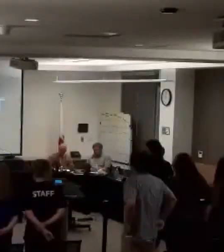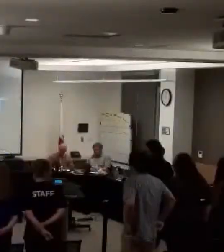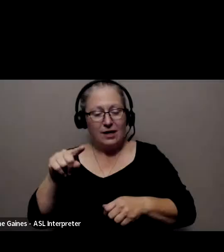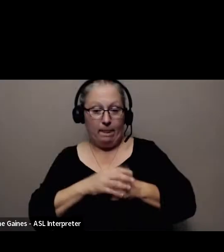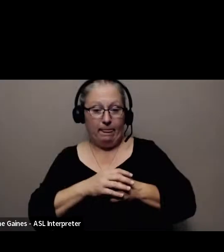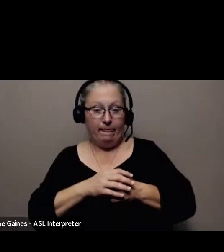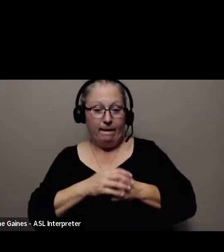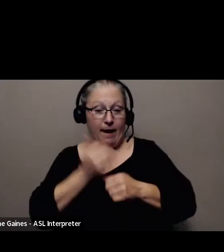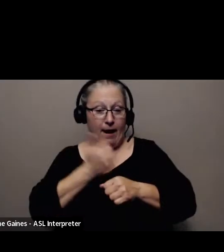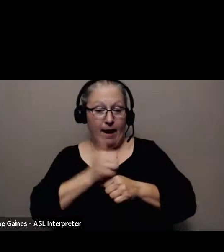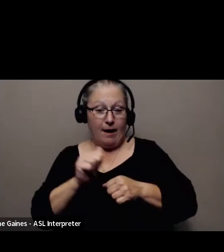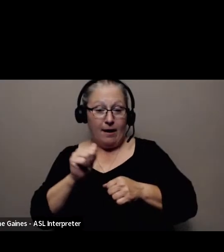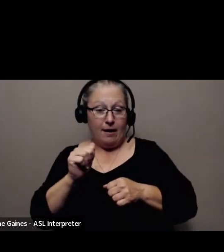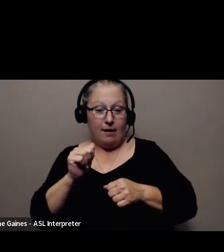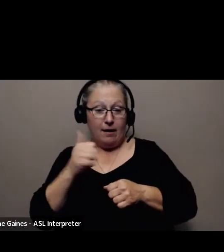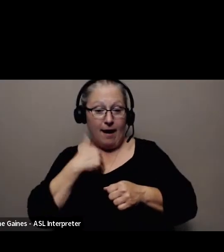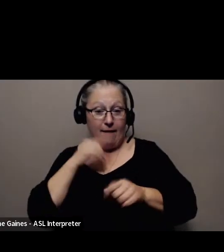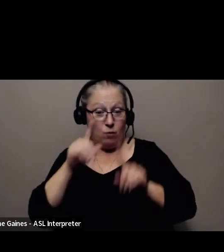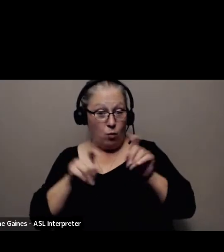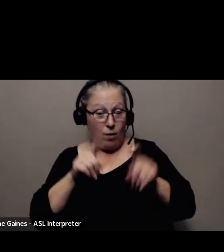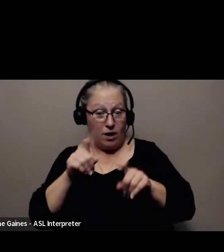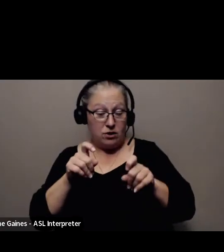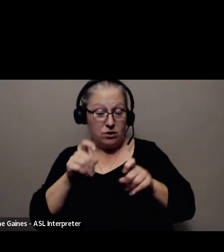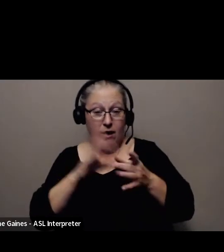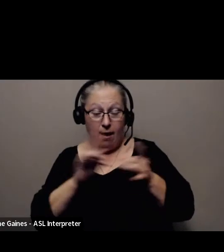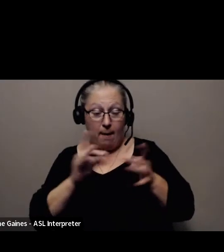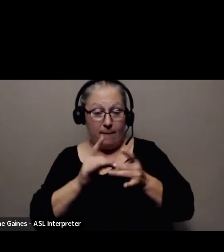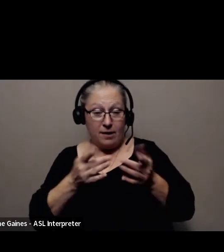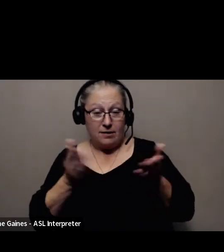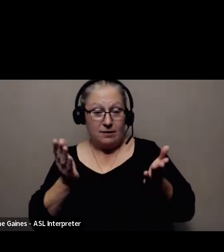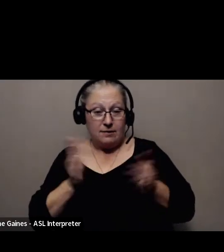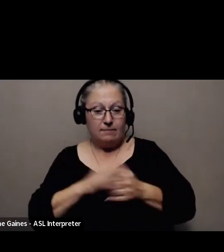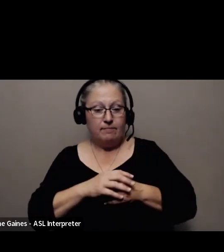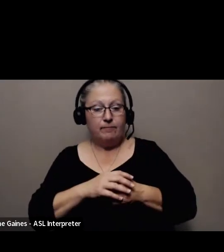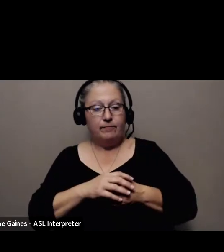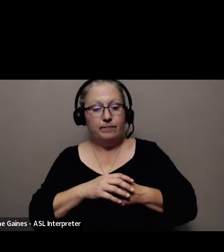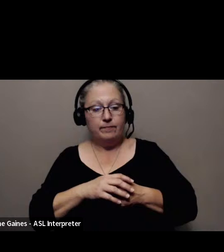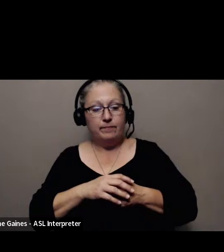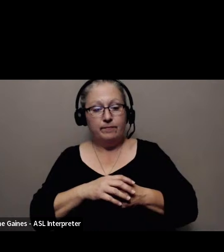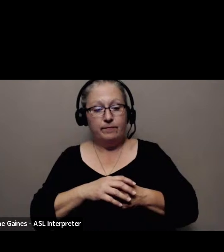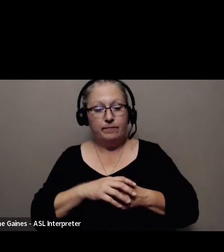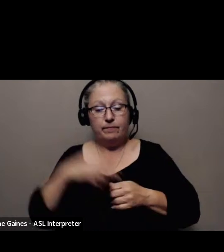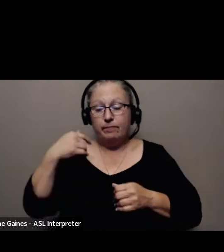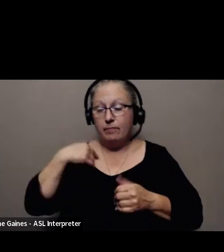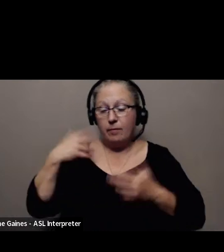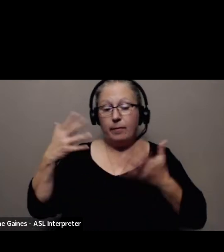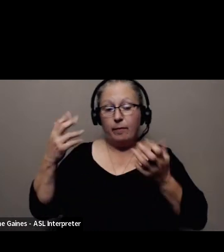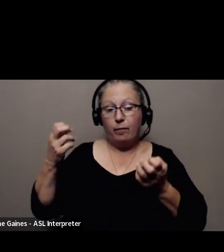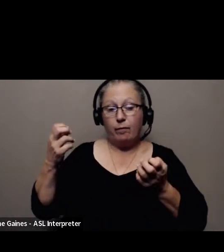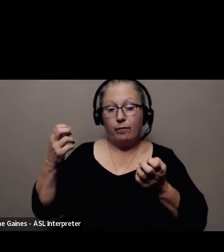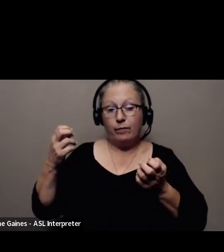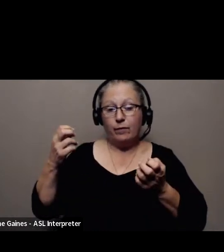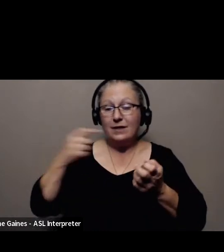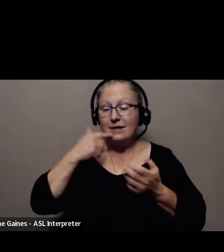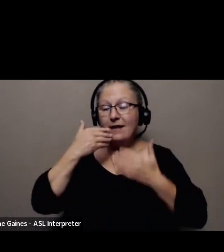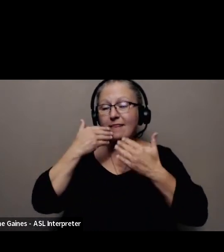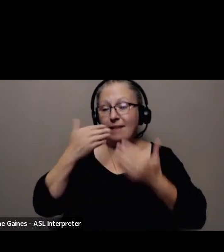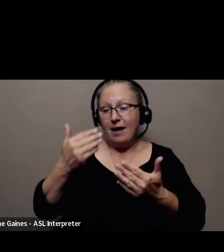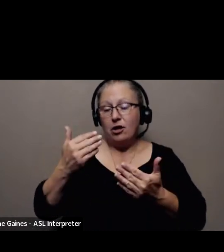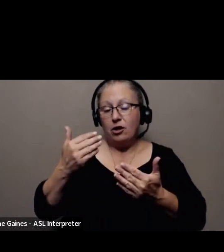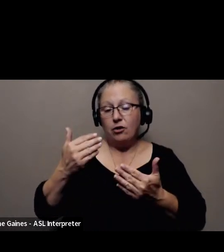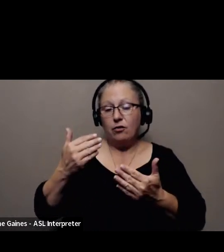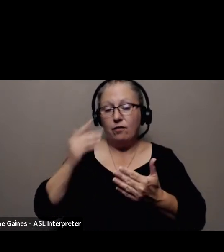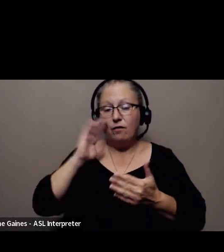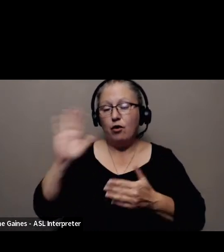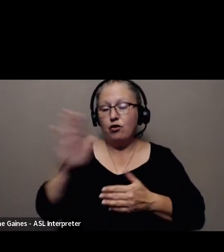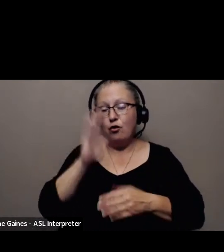Does anybody have any questions, comments? I'd like to thank you for